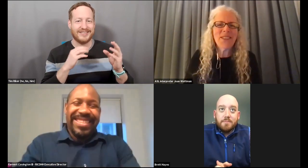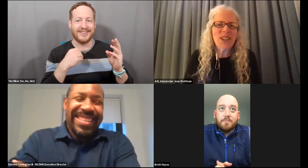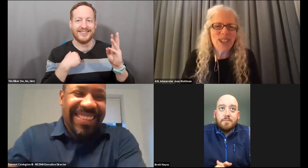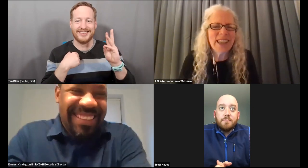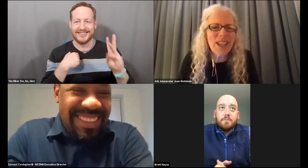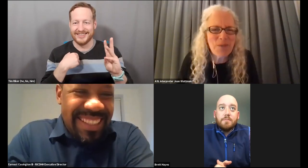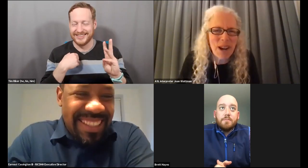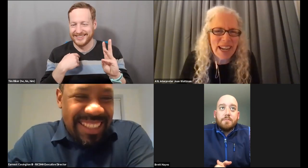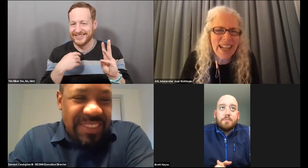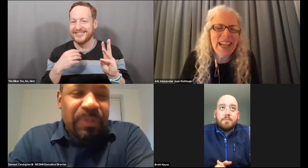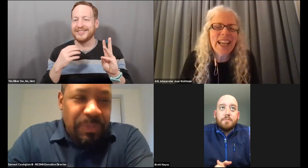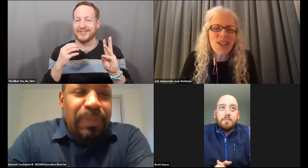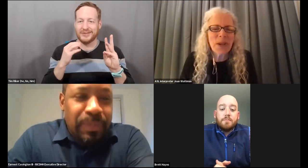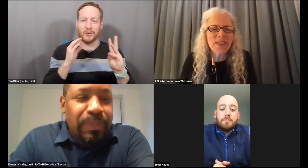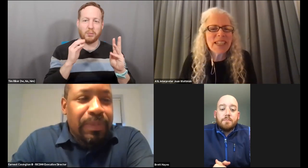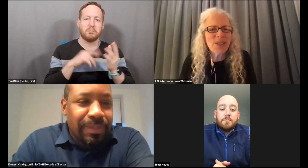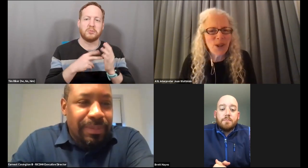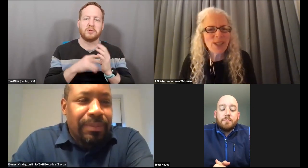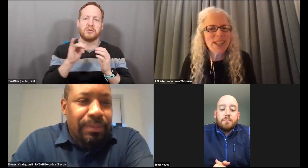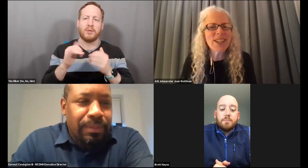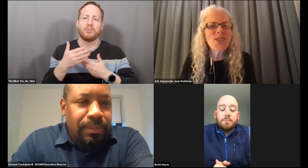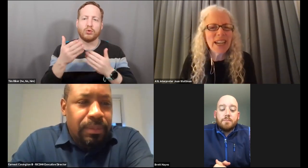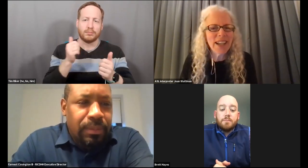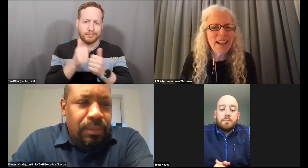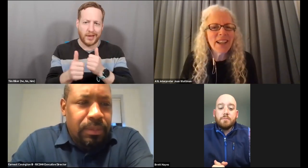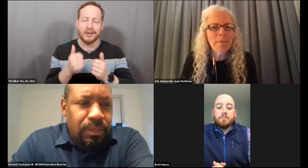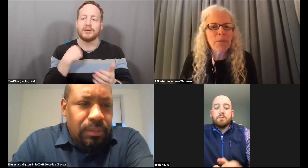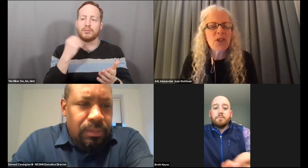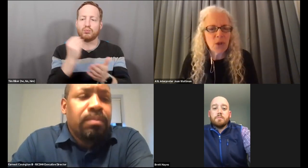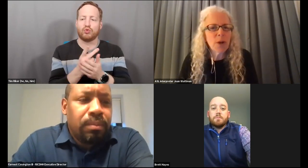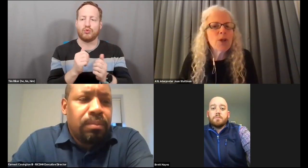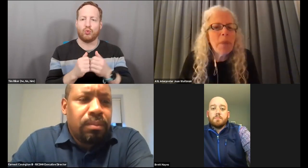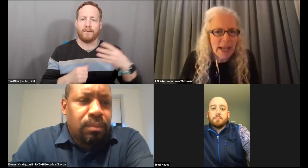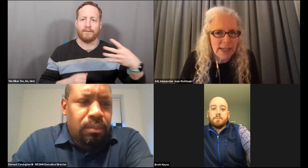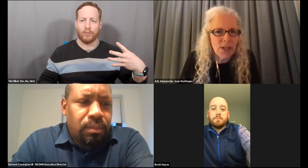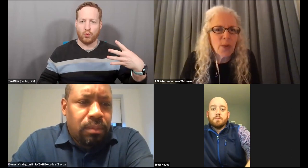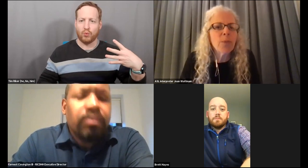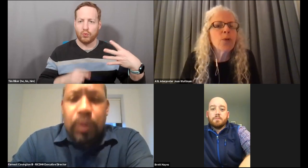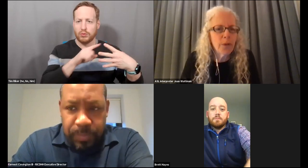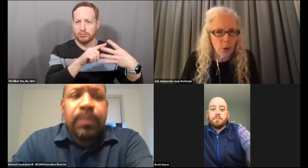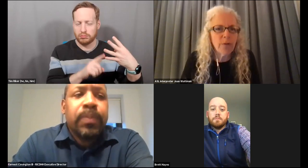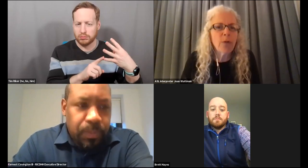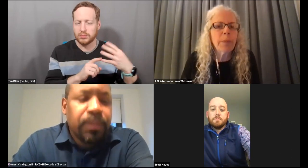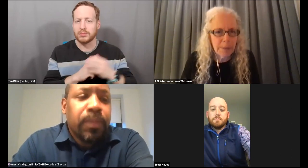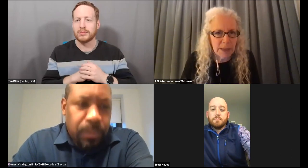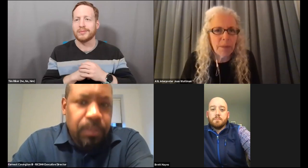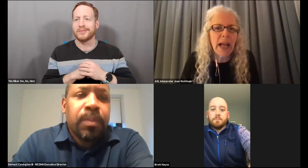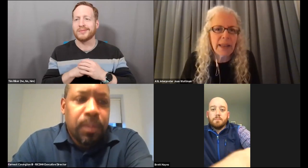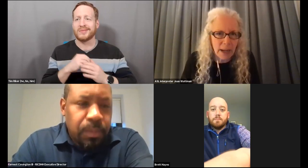Very good. Thank you, Brett. So we have six votes. Great. So the motion passes. We've approved those four people to be on that